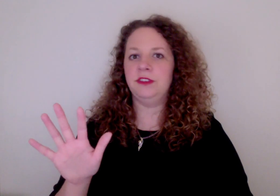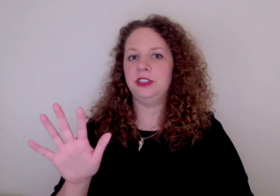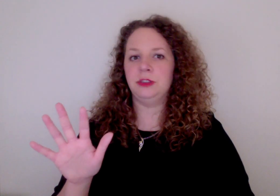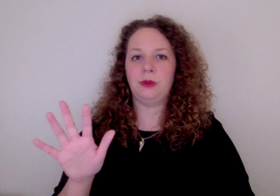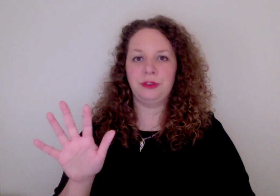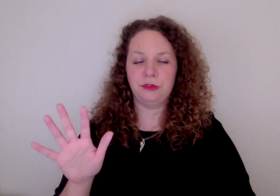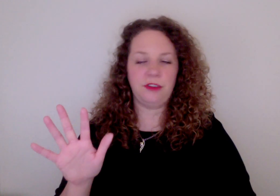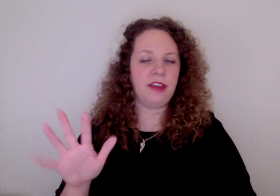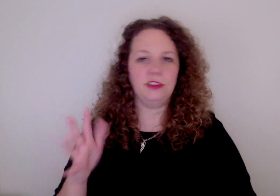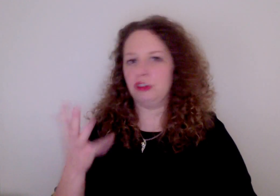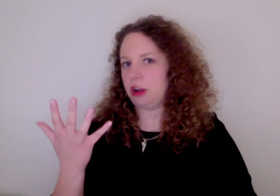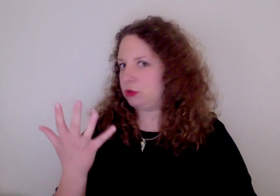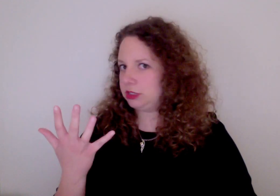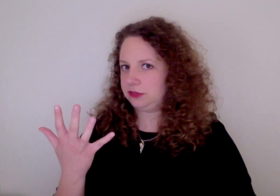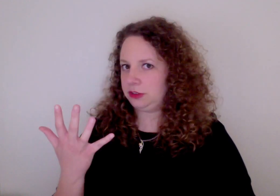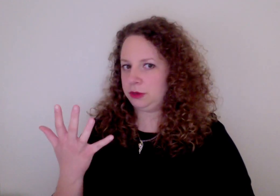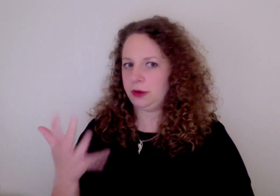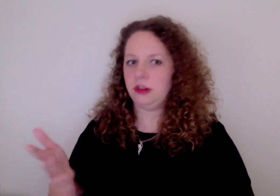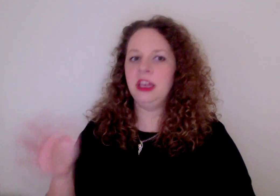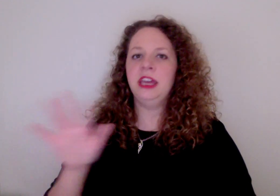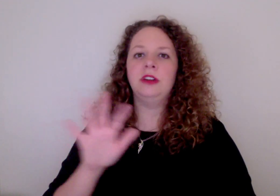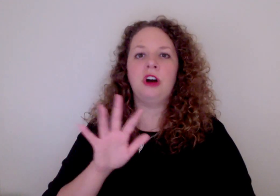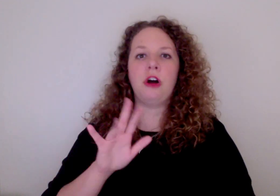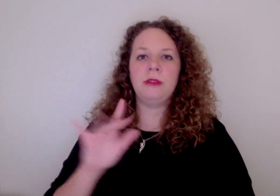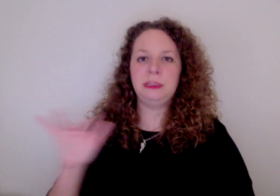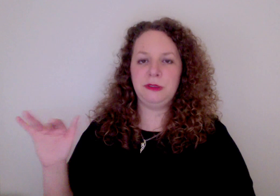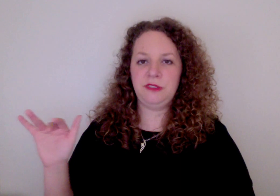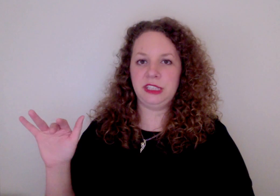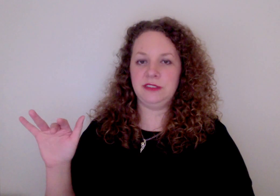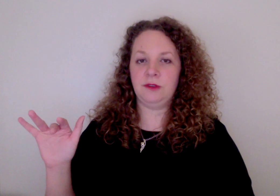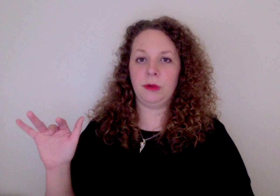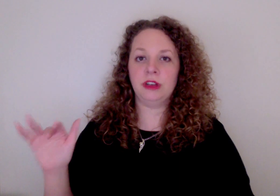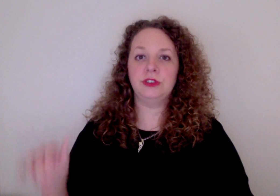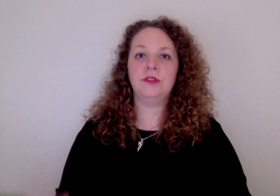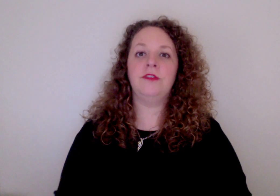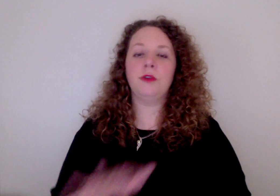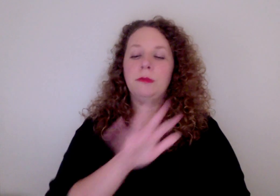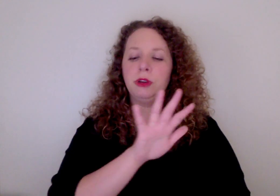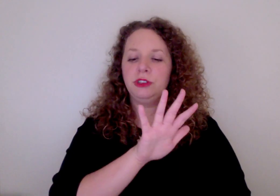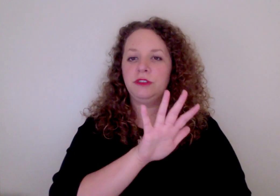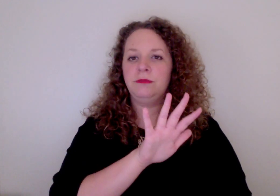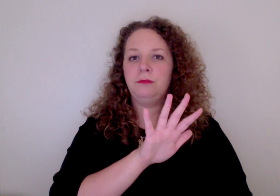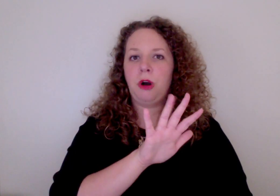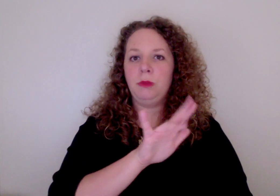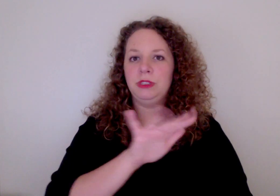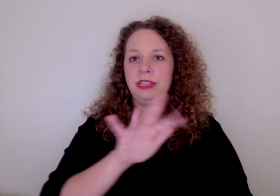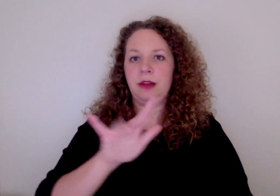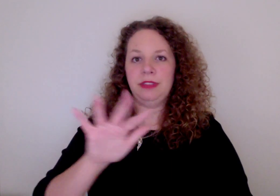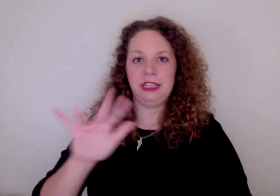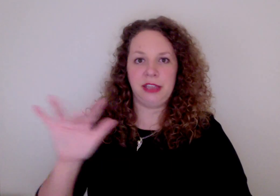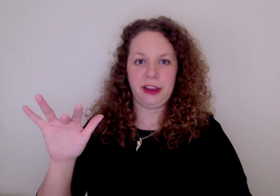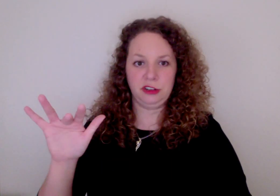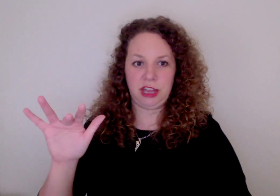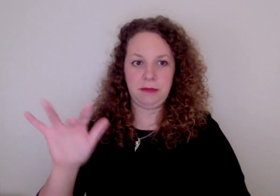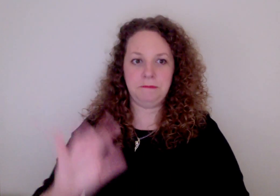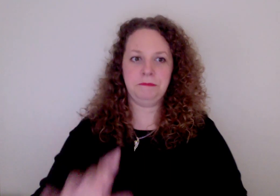it's a 1 through 5, you're not going to flip it around. It'll always be facing forward. So phone numbers, your palm will stay out the entire time.